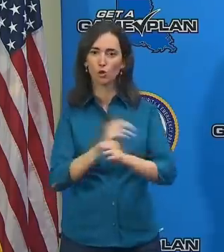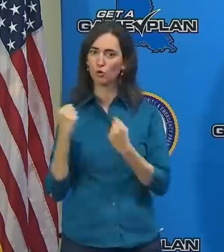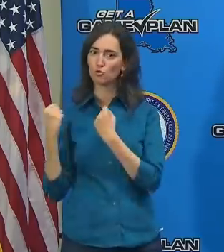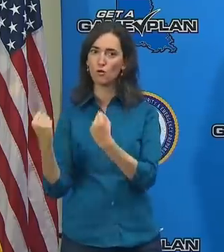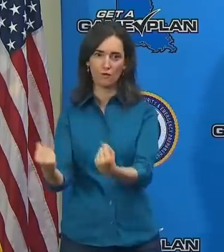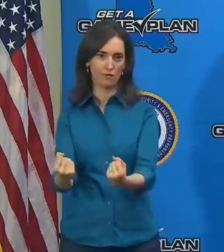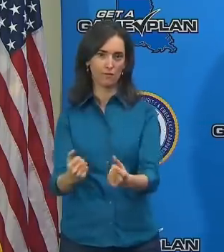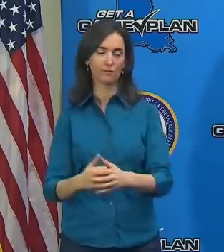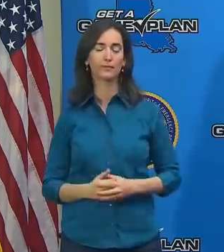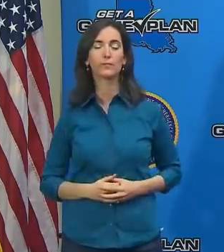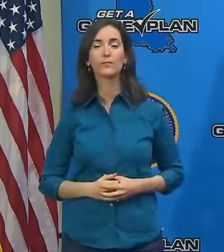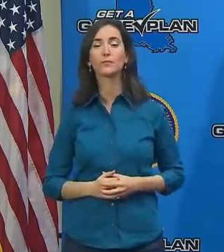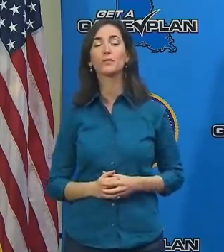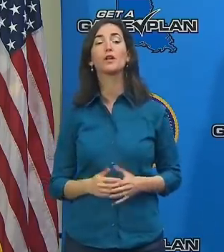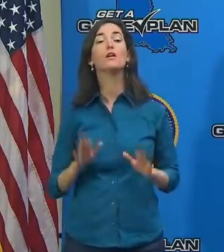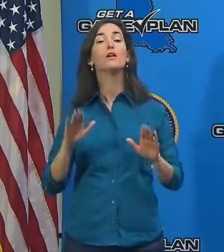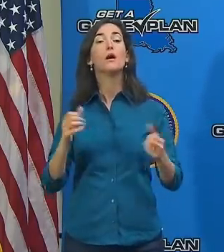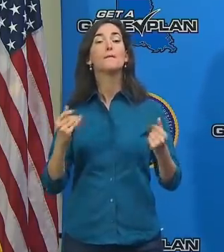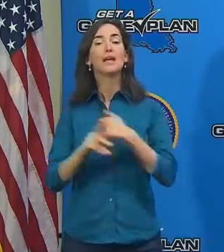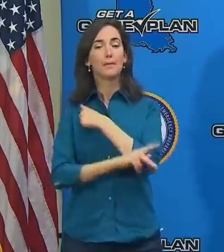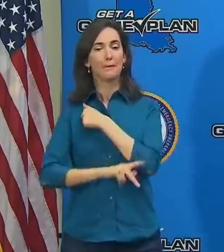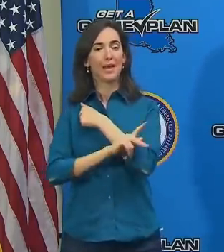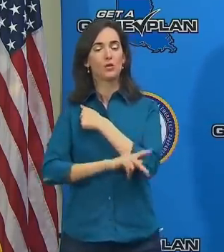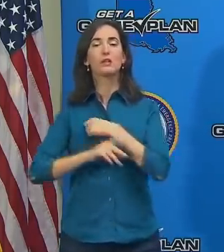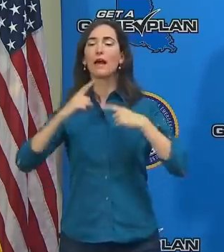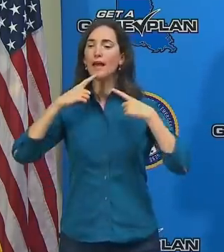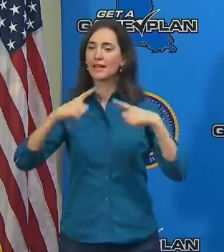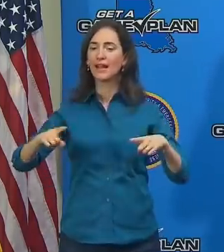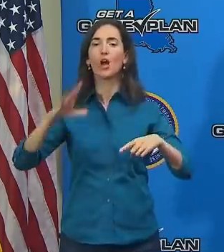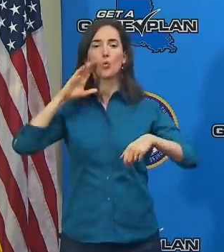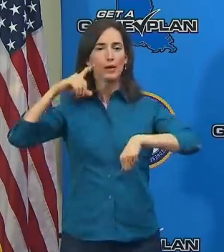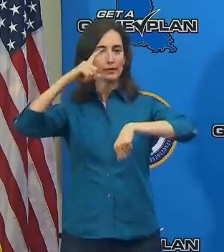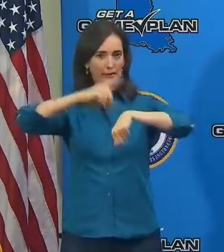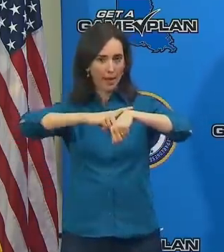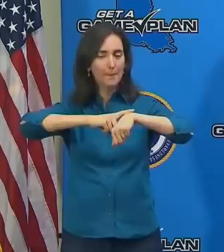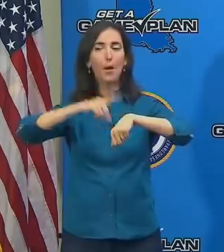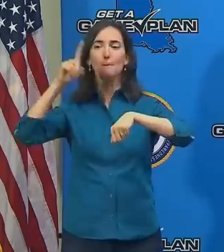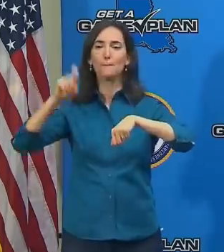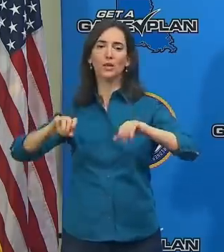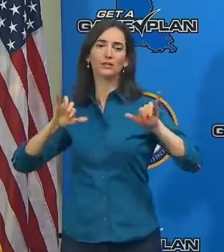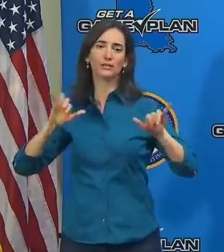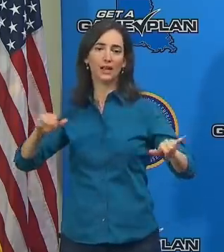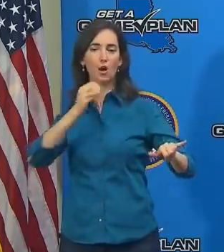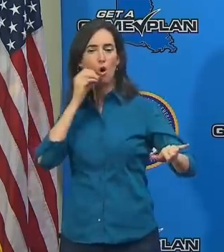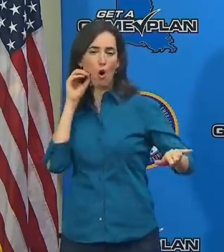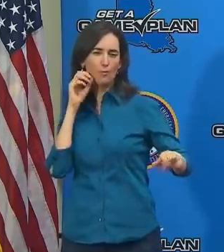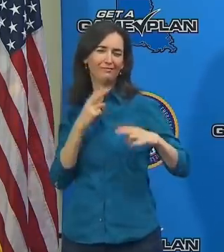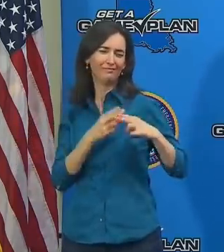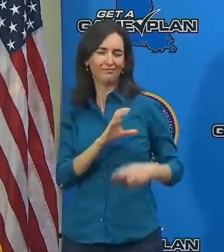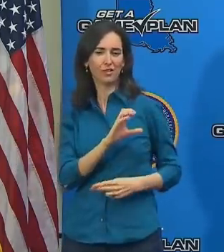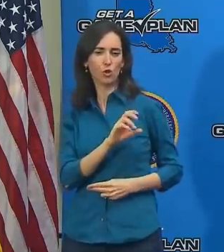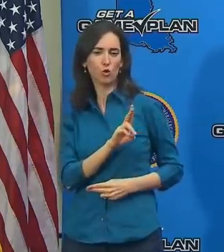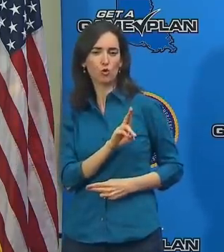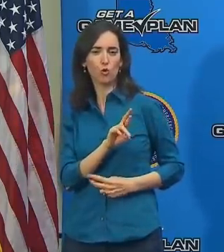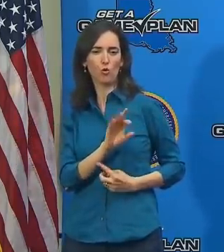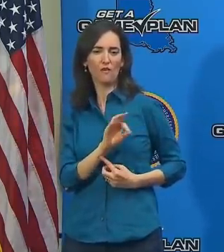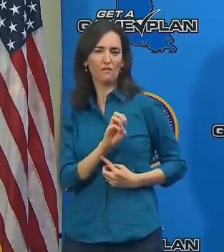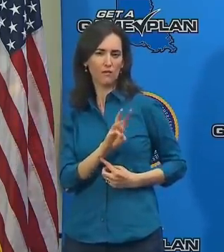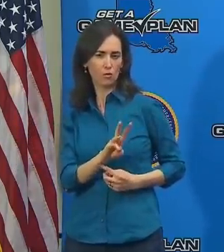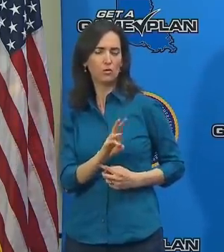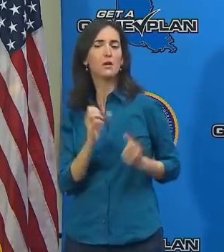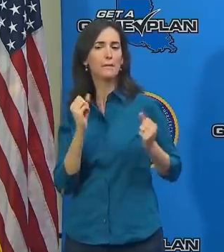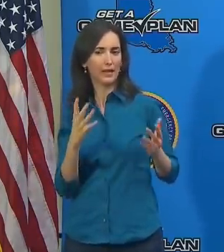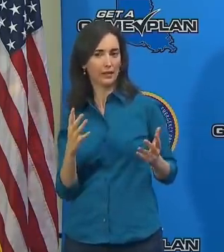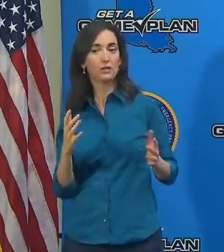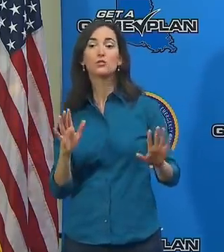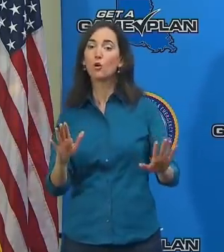Many parishes are announcing curfews as we speak, so all Louisianans should follow the directives of their local leaders,